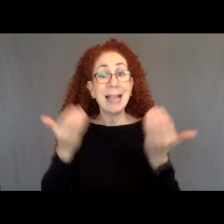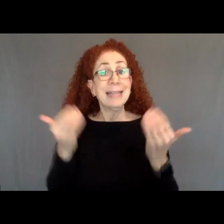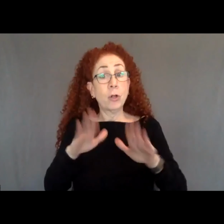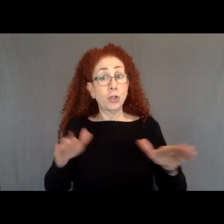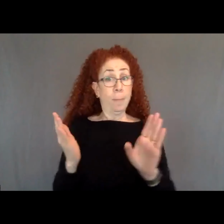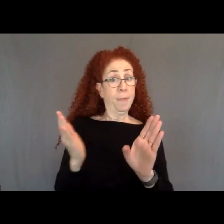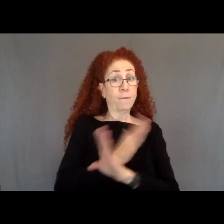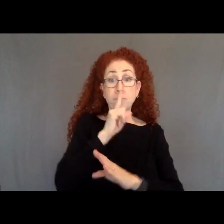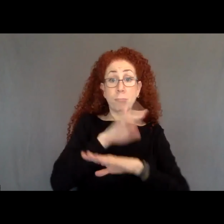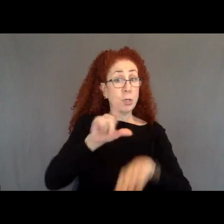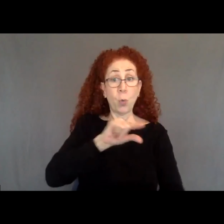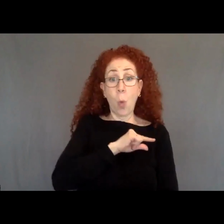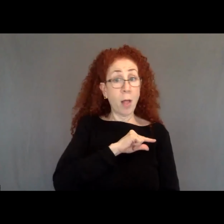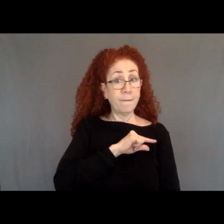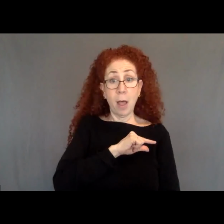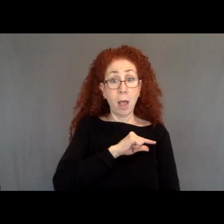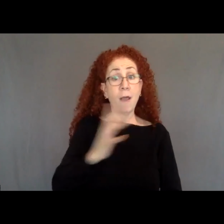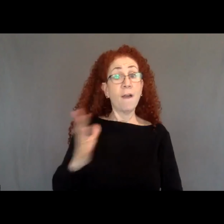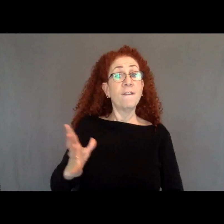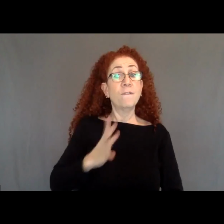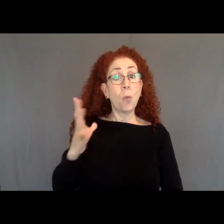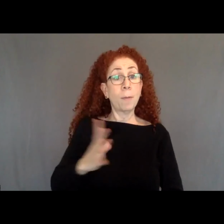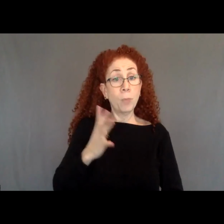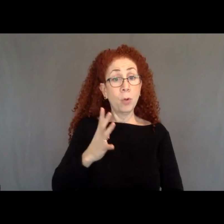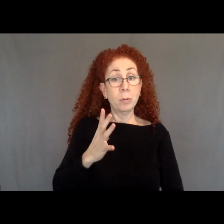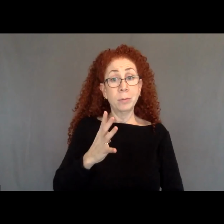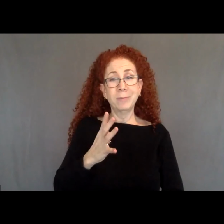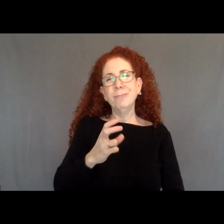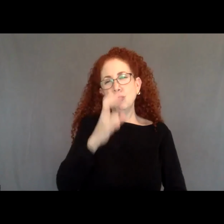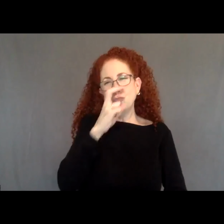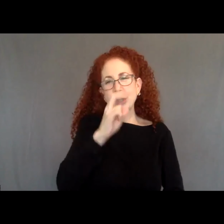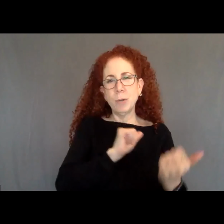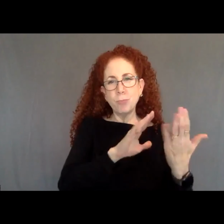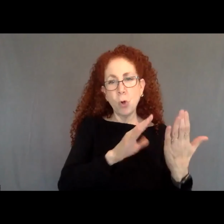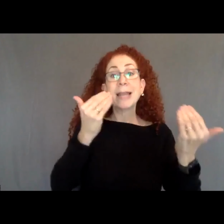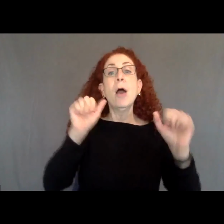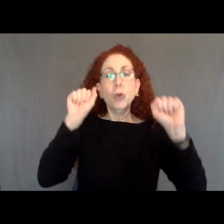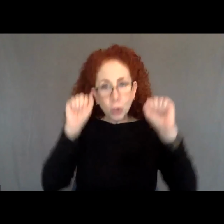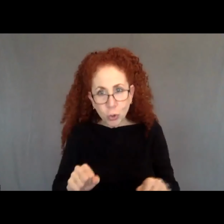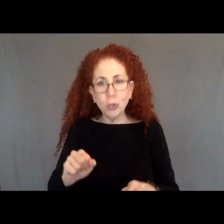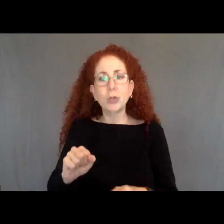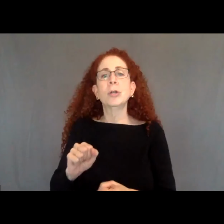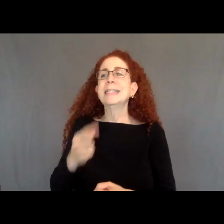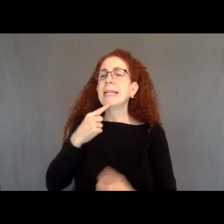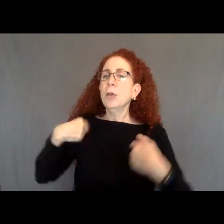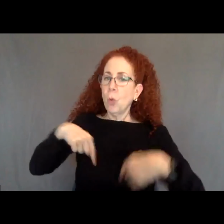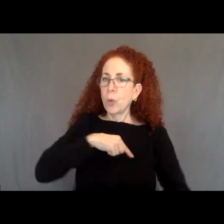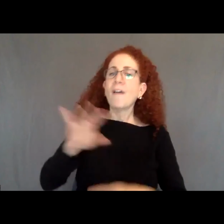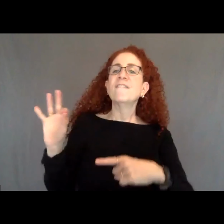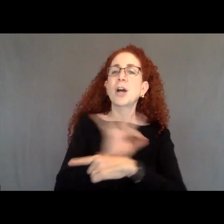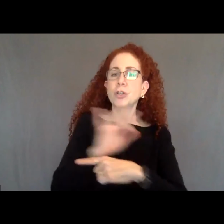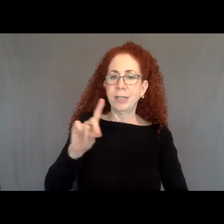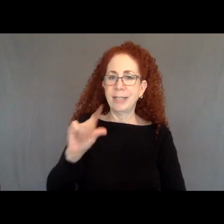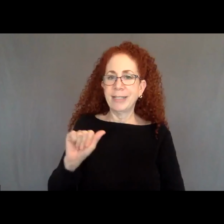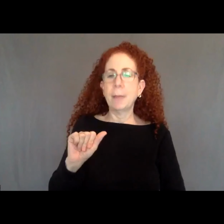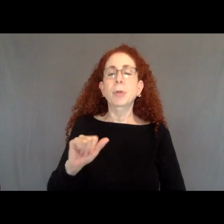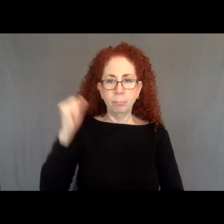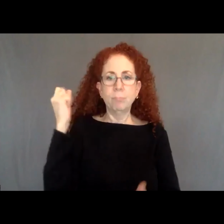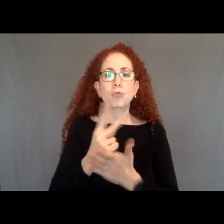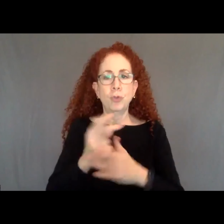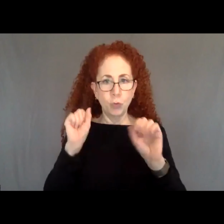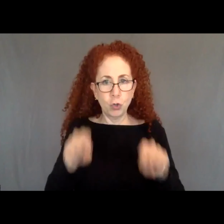not qualify under the formal listings, that's kind of the more rigid approach, could now argue that they were functionally disabled. And importantly,